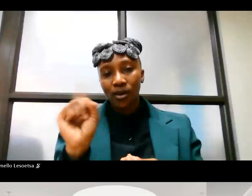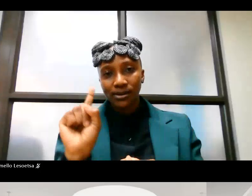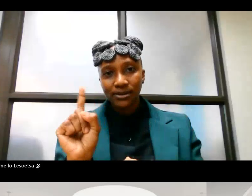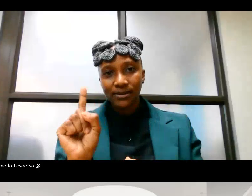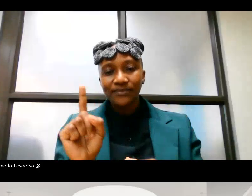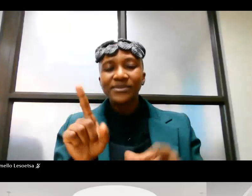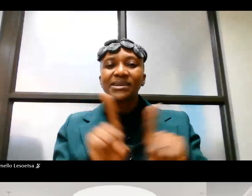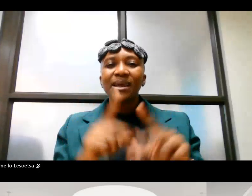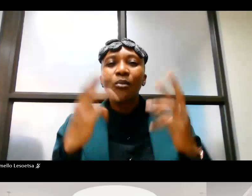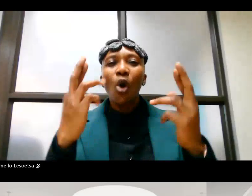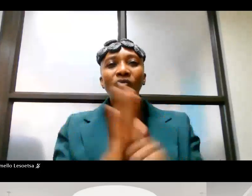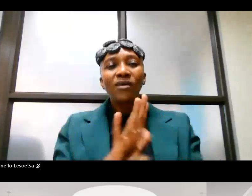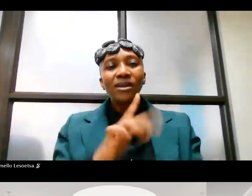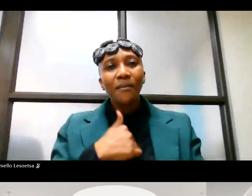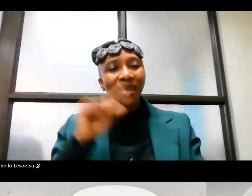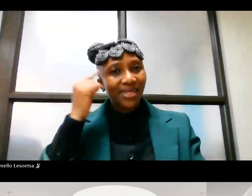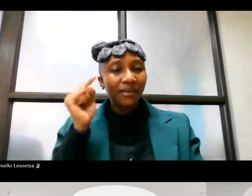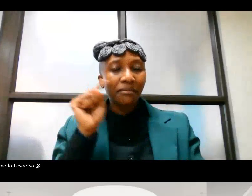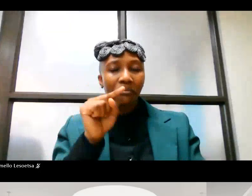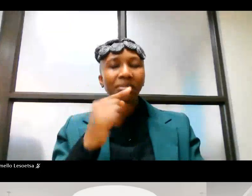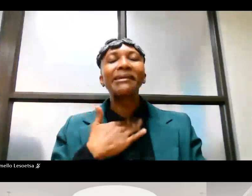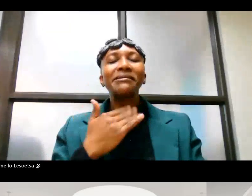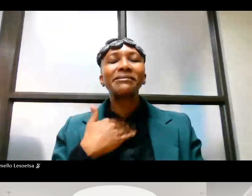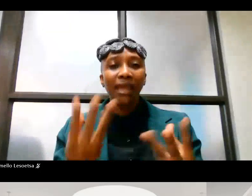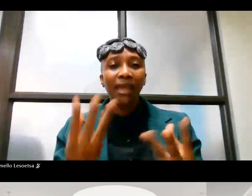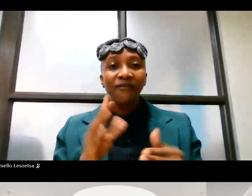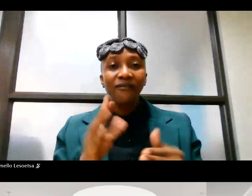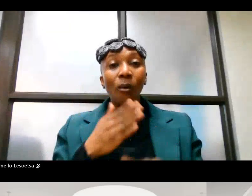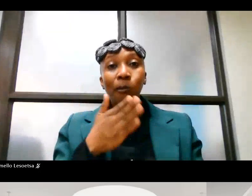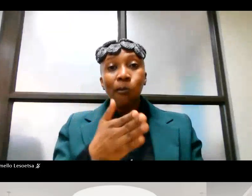it's quite interesting because here you'll be taken